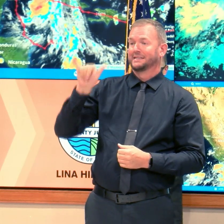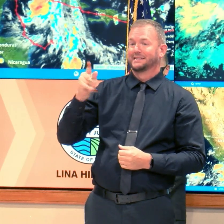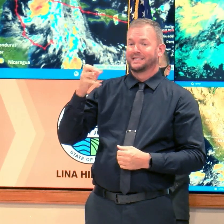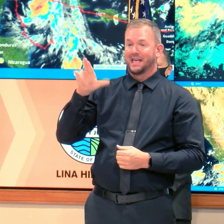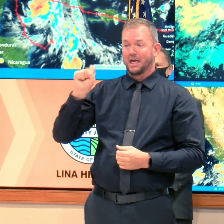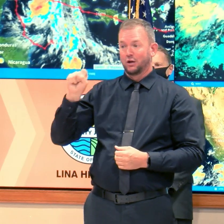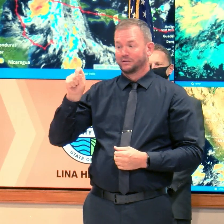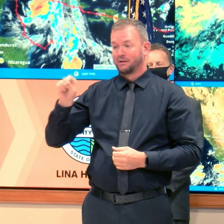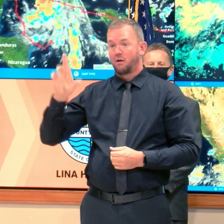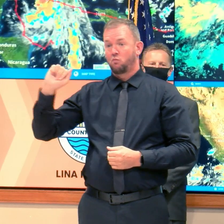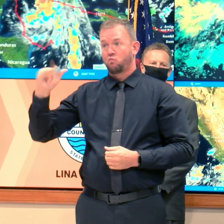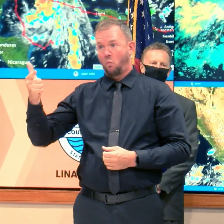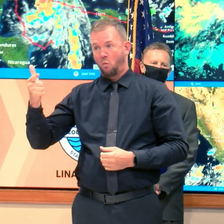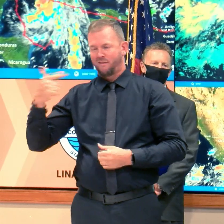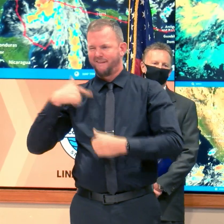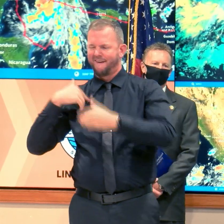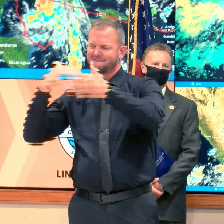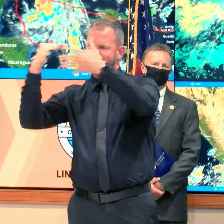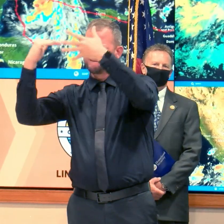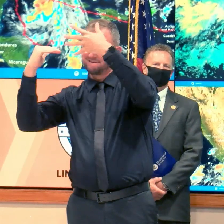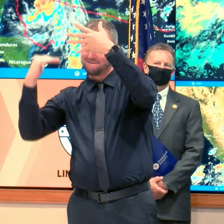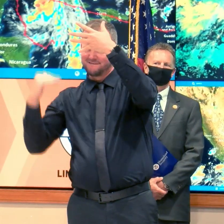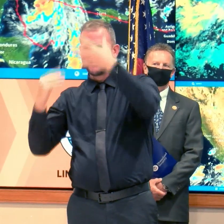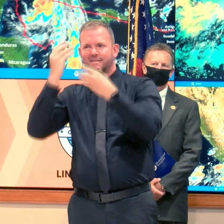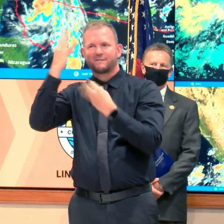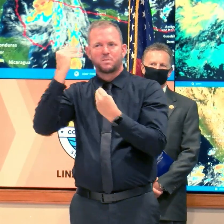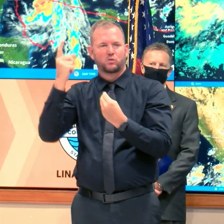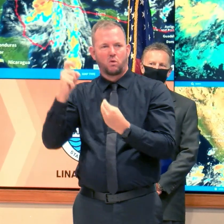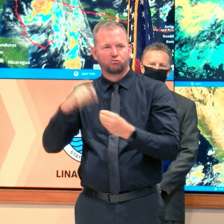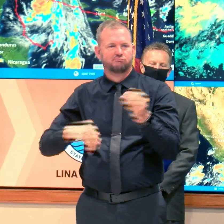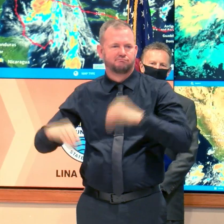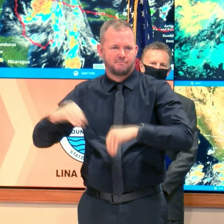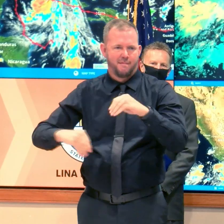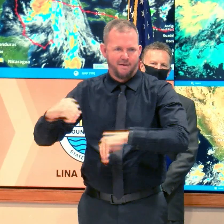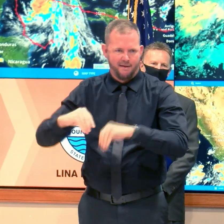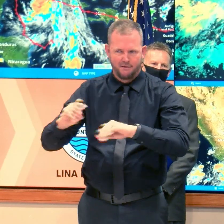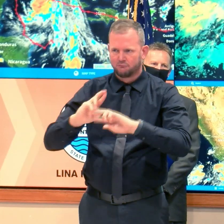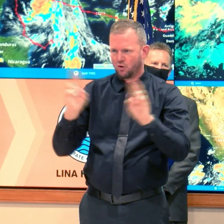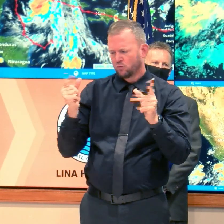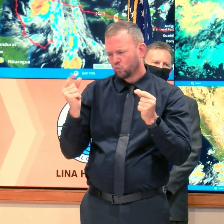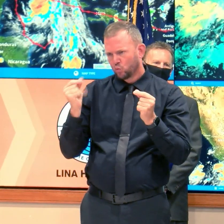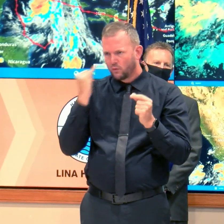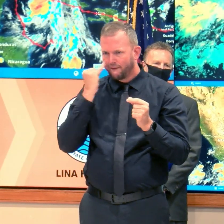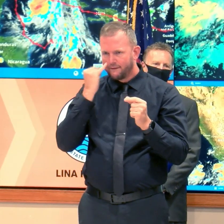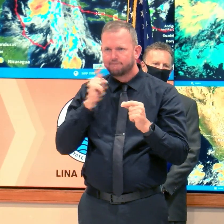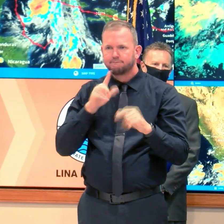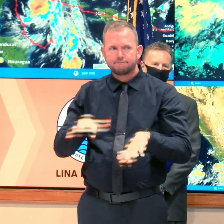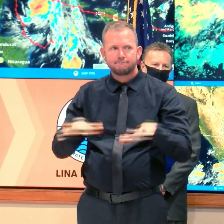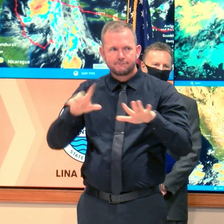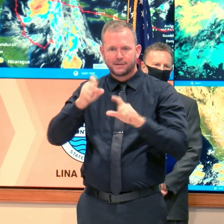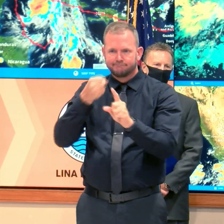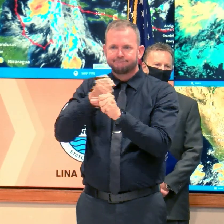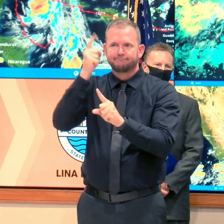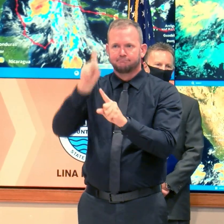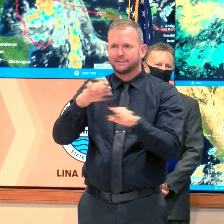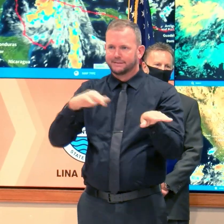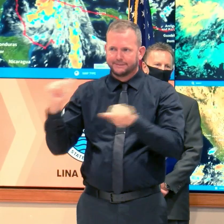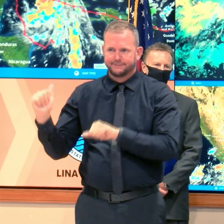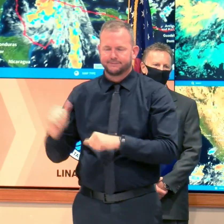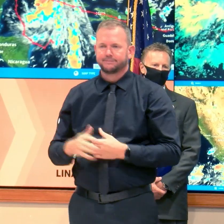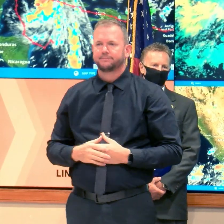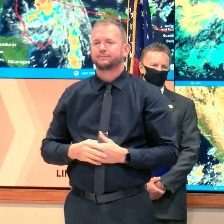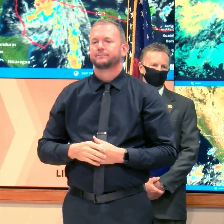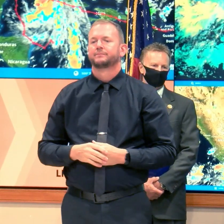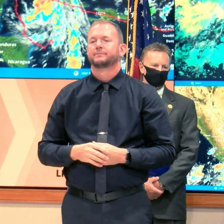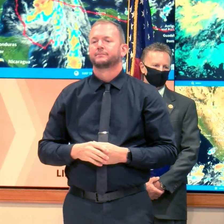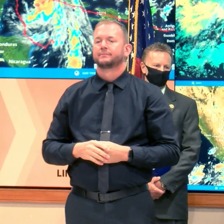Time right now is the most precious resource, so let's not waste it. To the residents of Harris County, once we